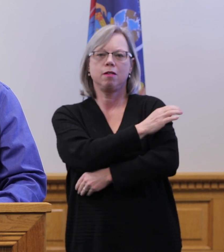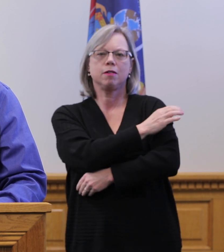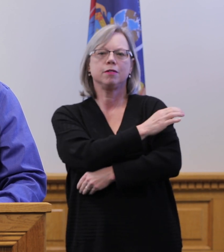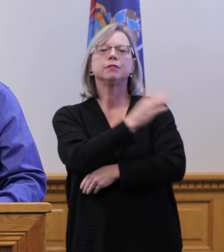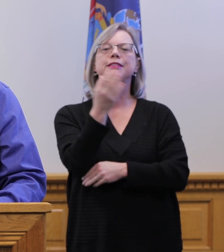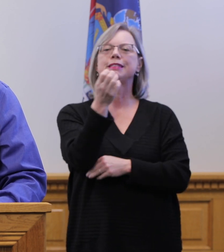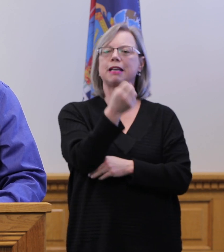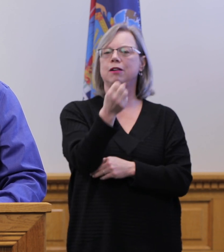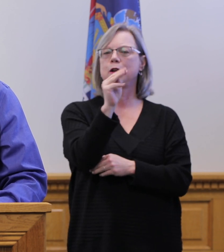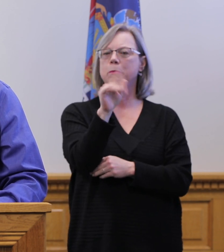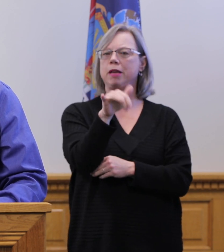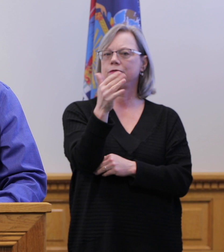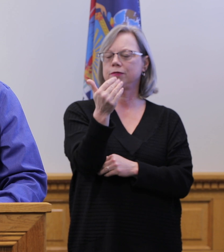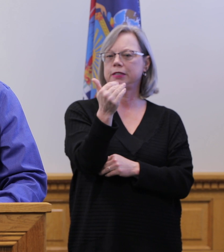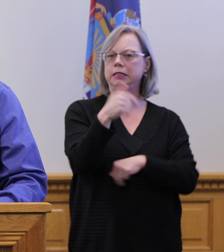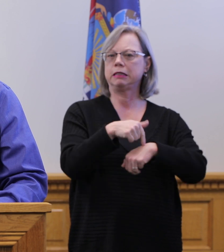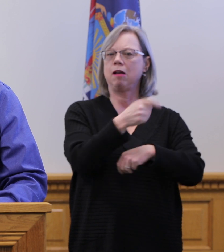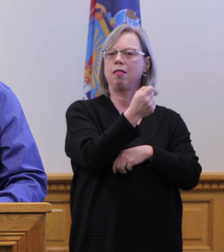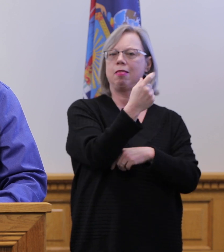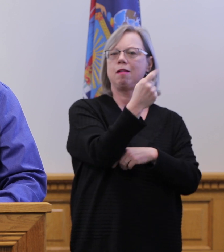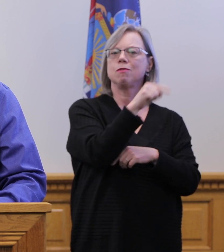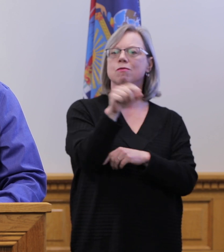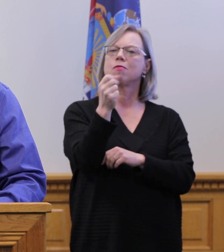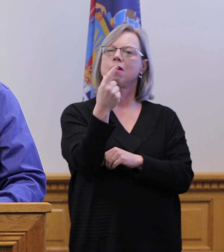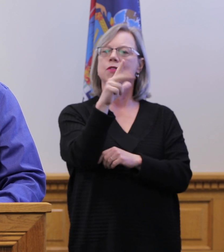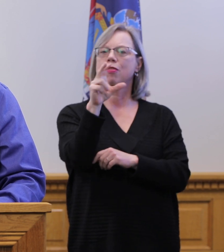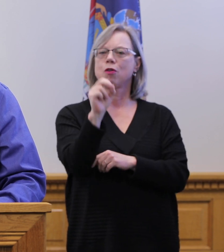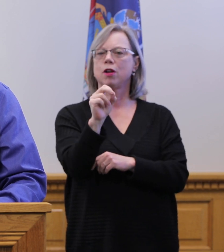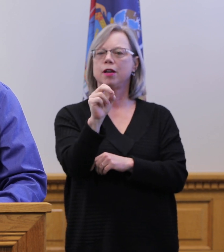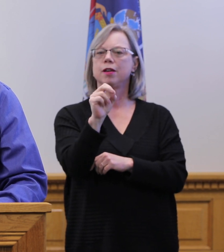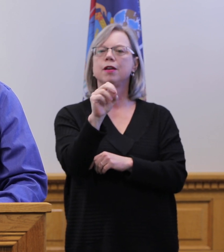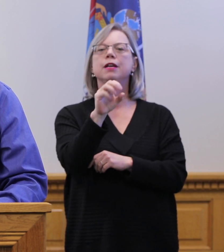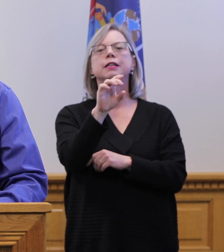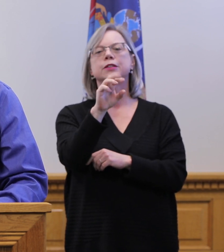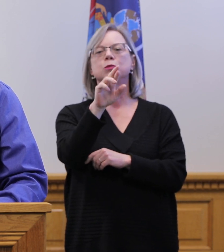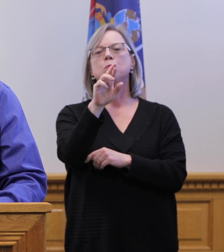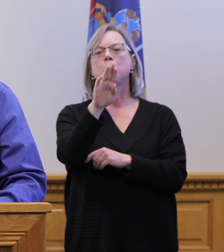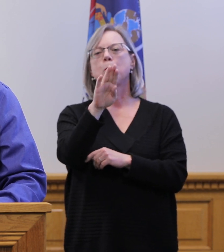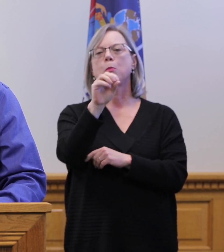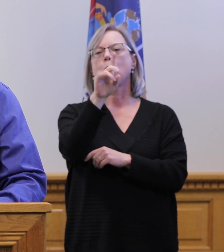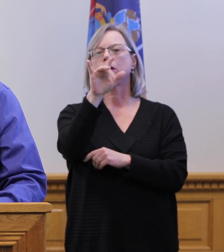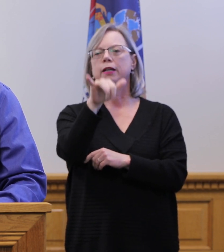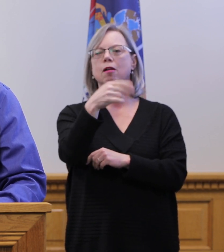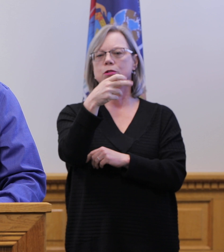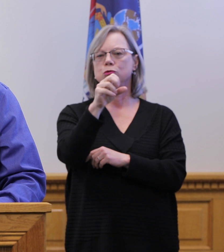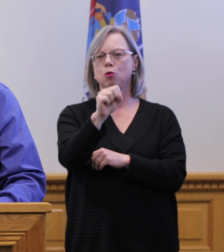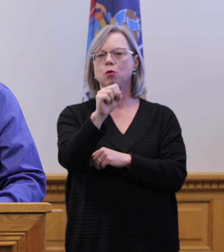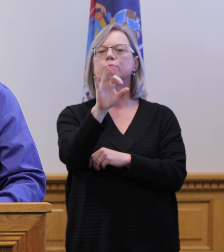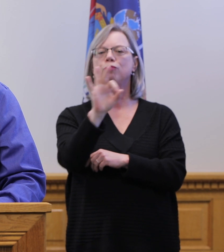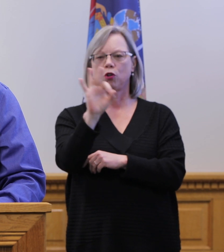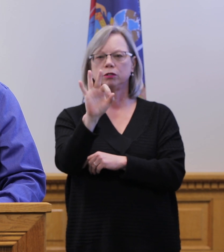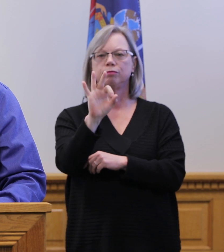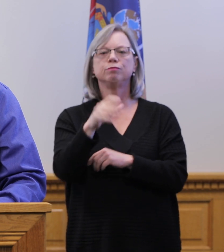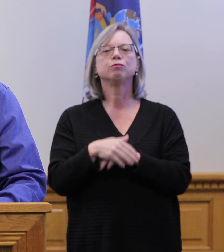Fulton. The Johnson & Johnson vaccine, which only requires one dose, will be administered. For more information about